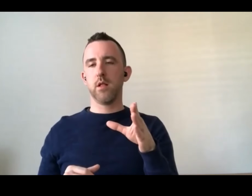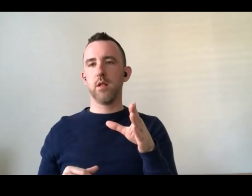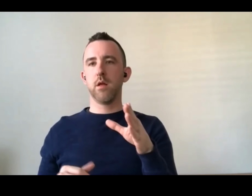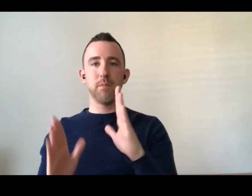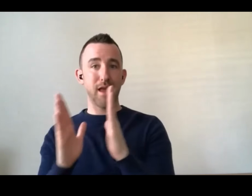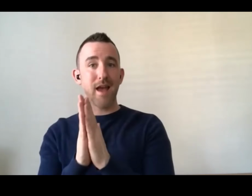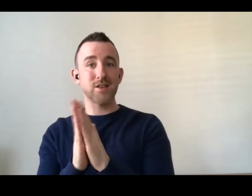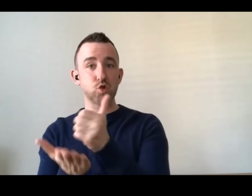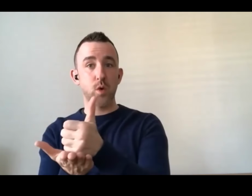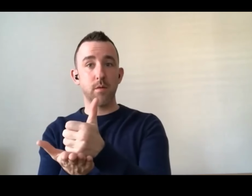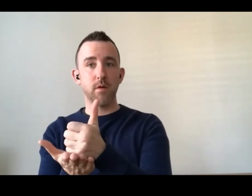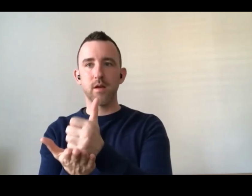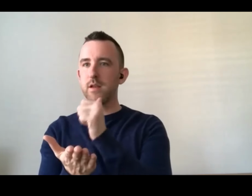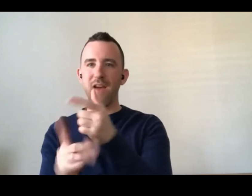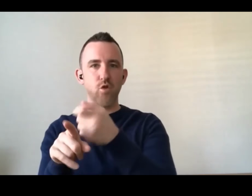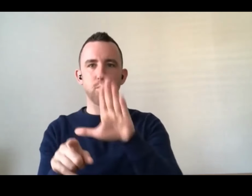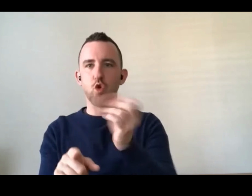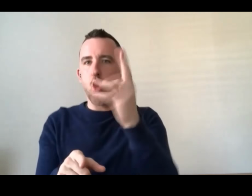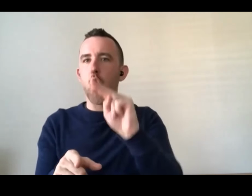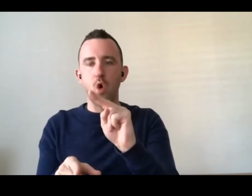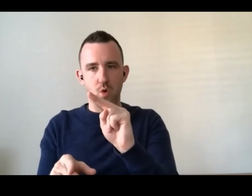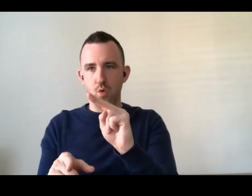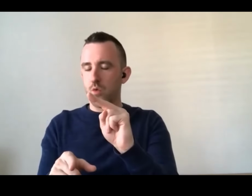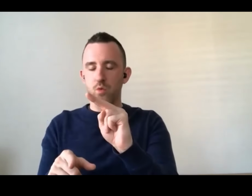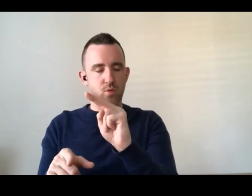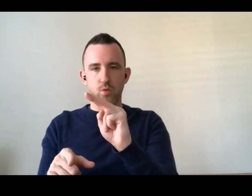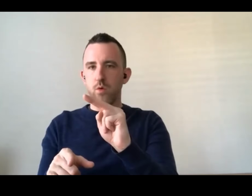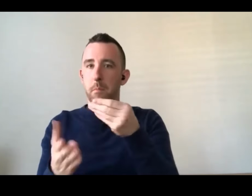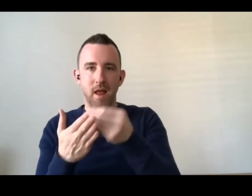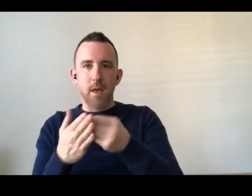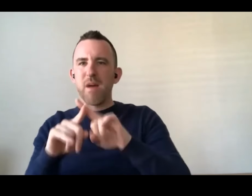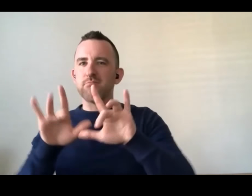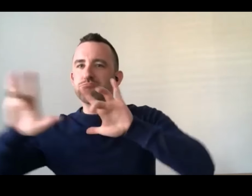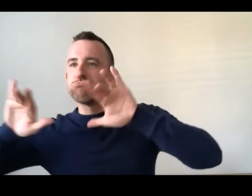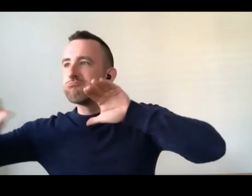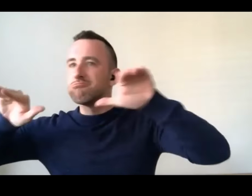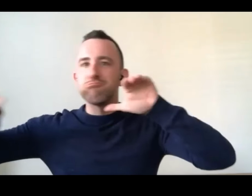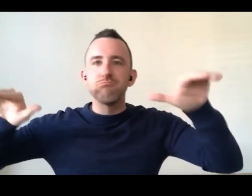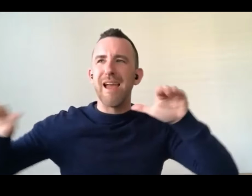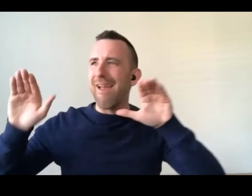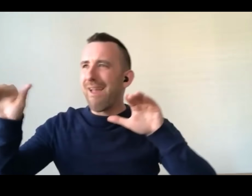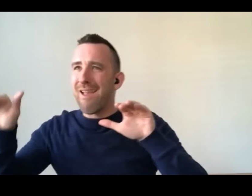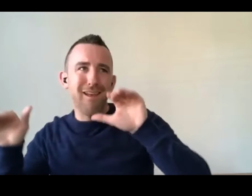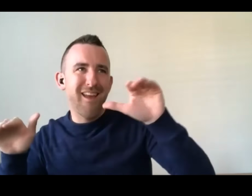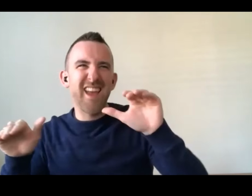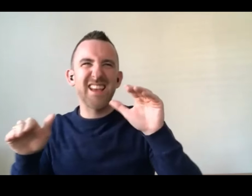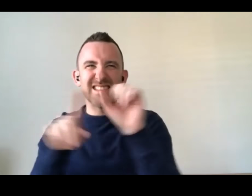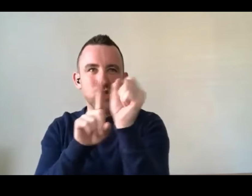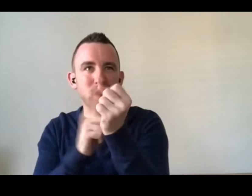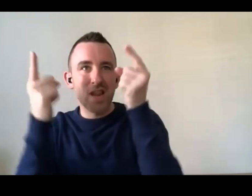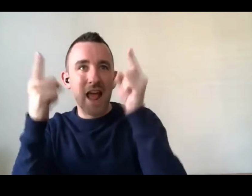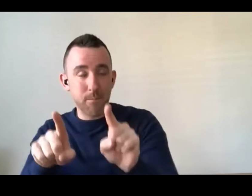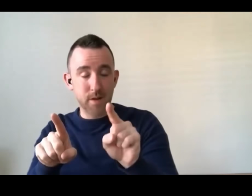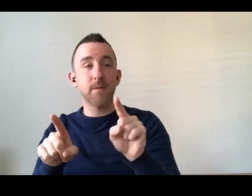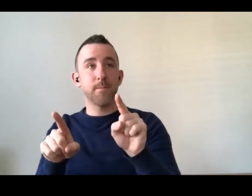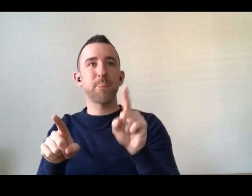to help, not out of your own pocket, but by tapping into your family and friends and saying, hey, here's a situation going on.